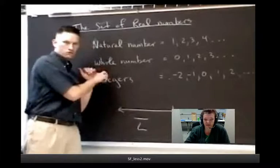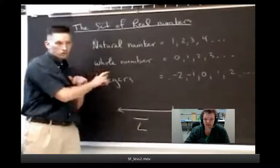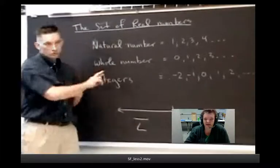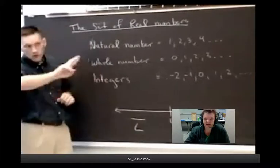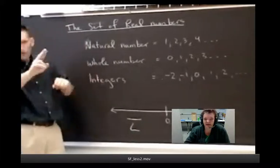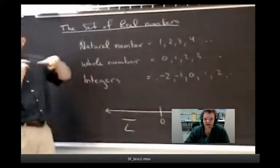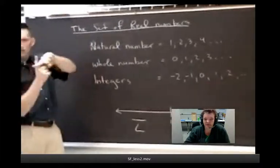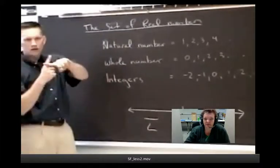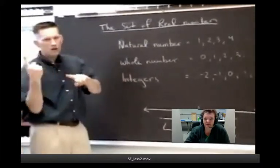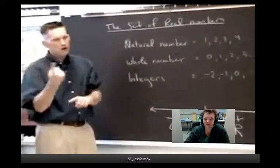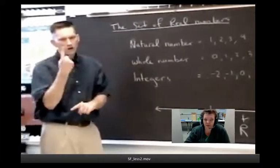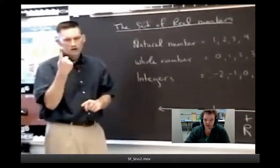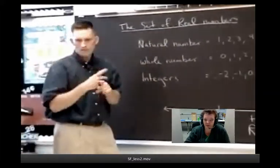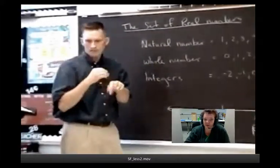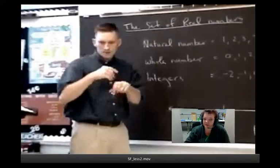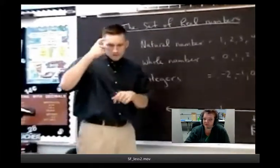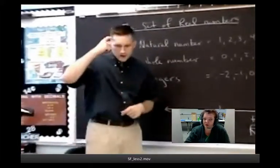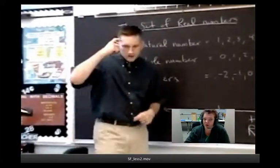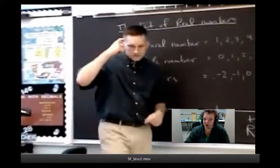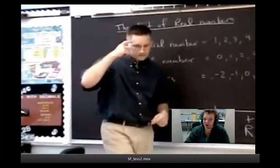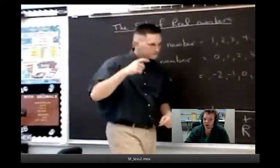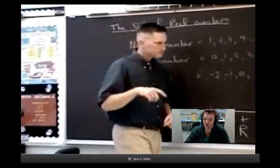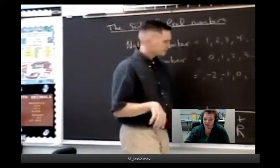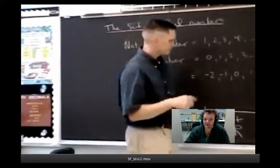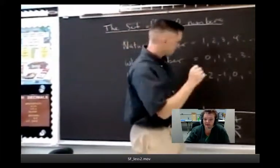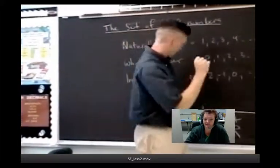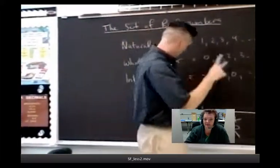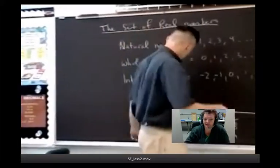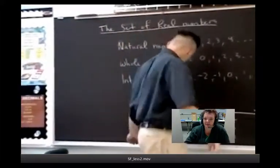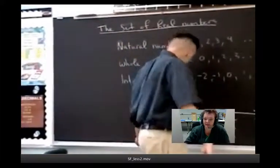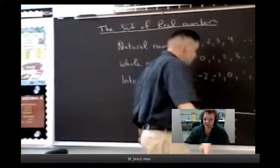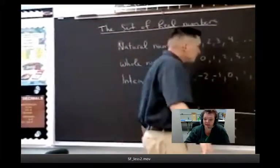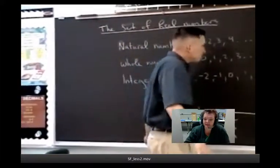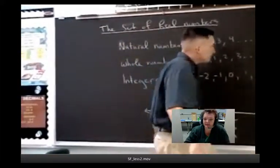Left is negative, right is positive. Always. Keep that in mind.